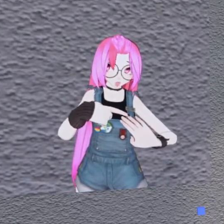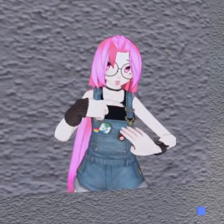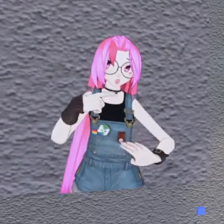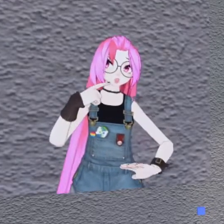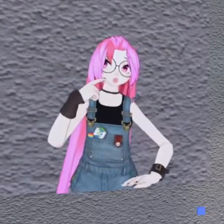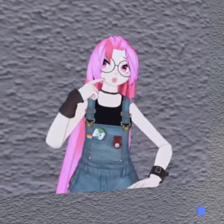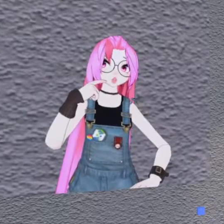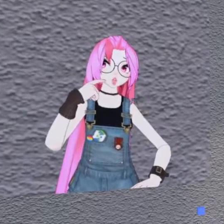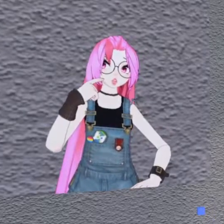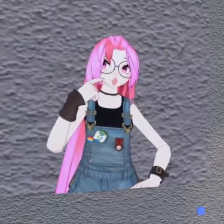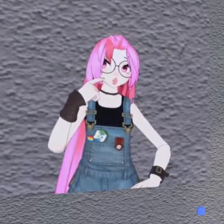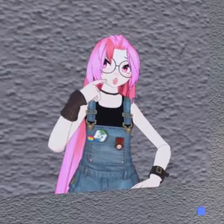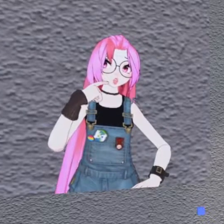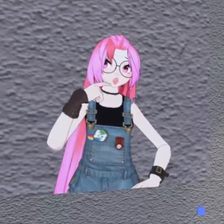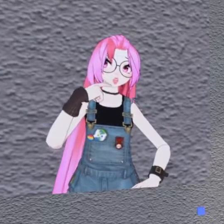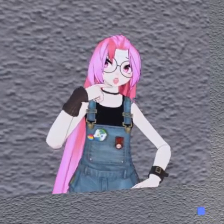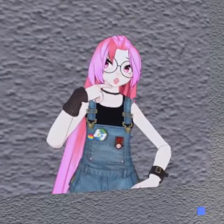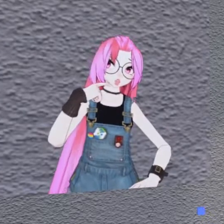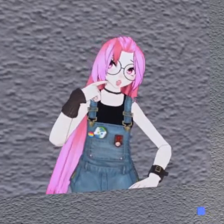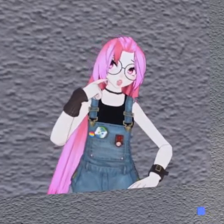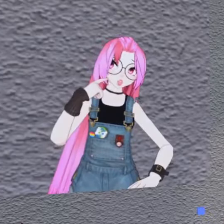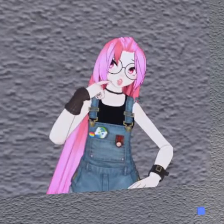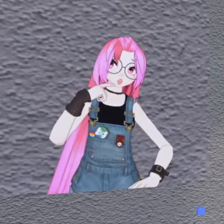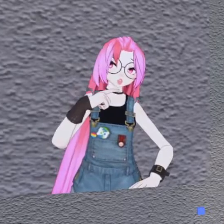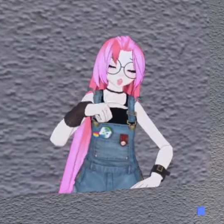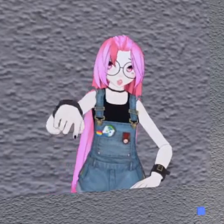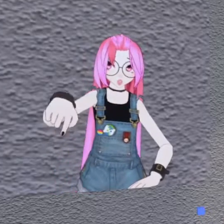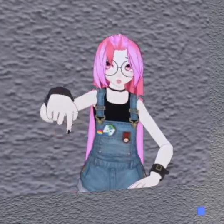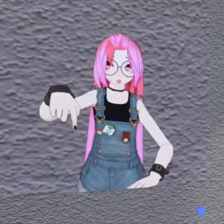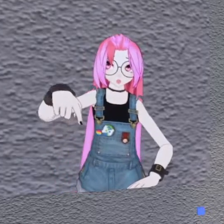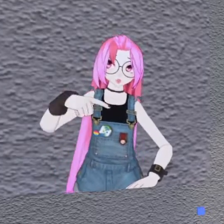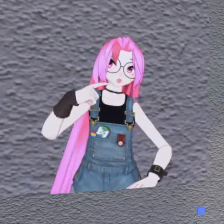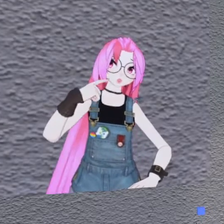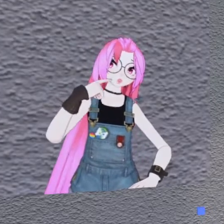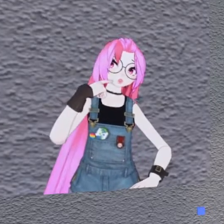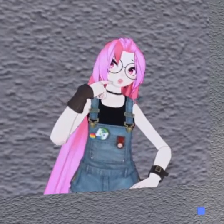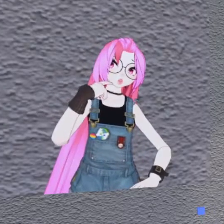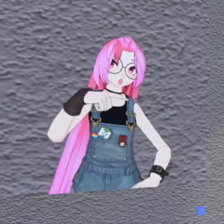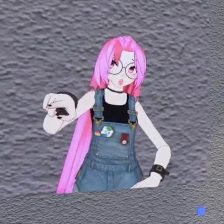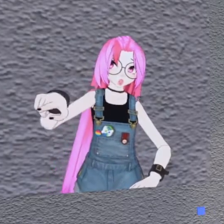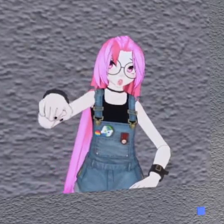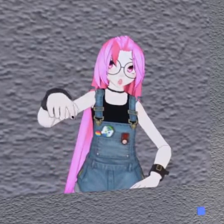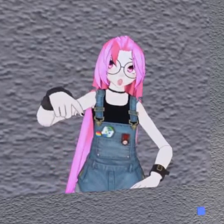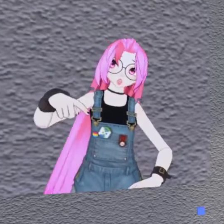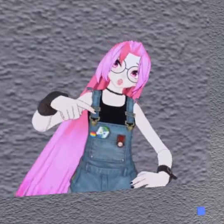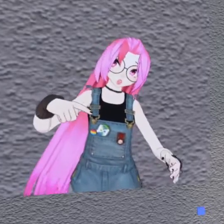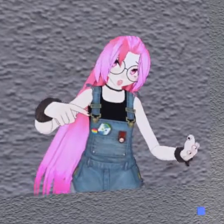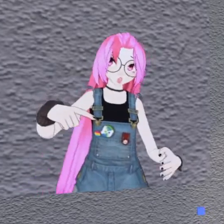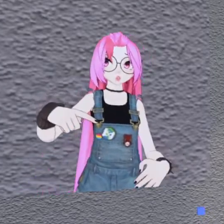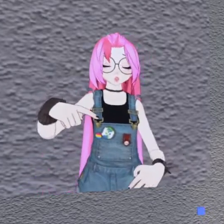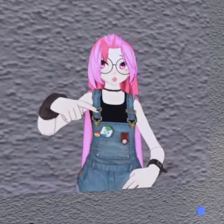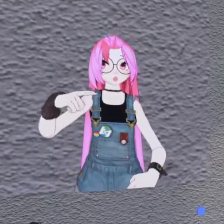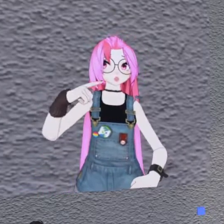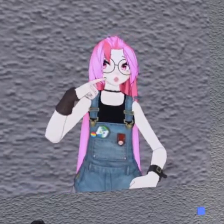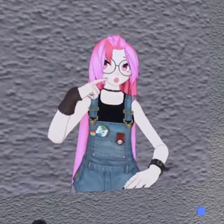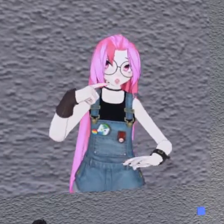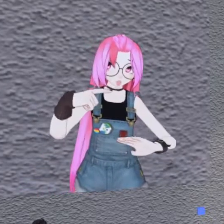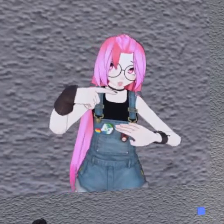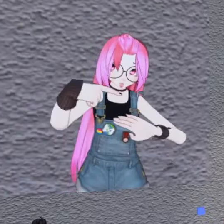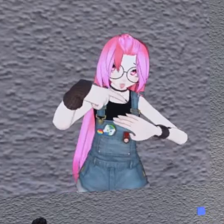Third, point to your teeth on your cheek again, then G. Go to a G, because G for gold. And the last